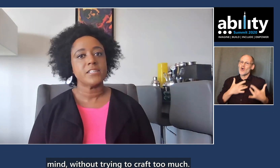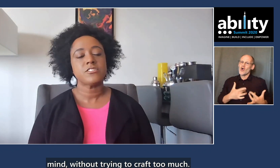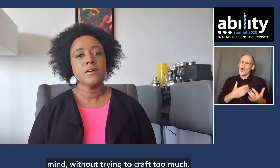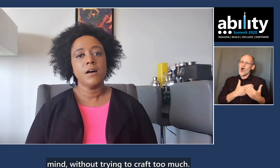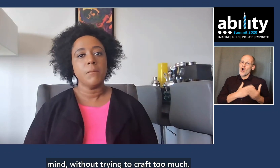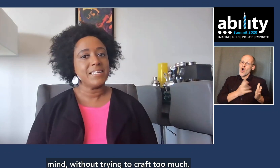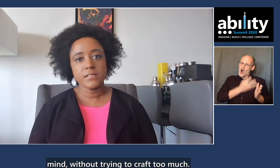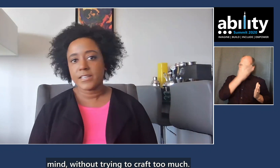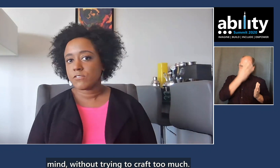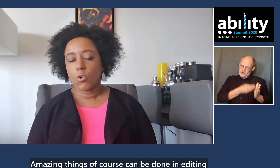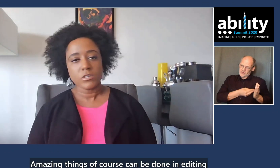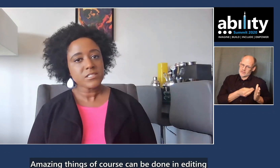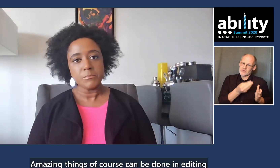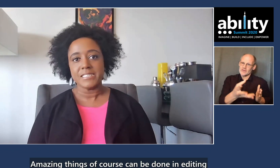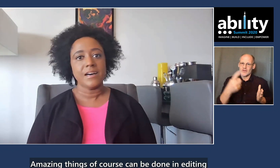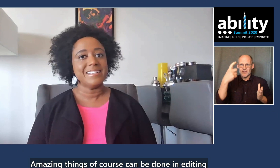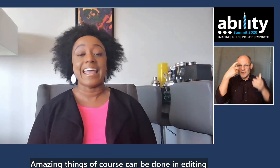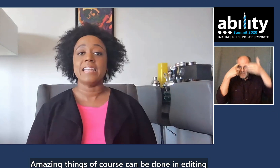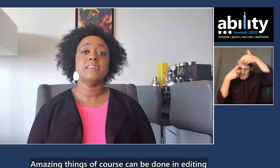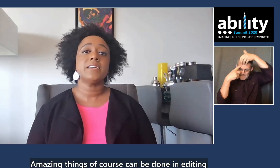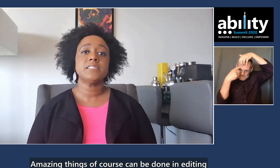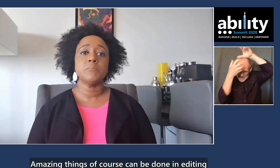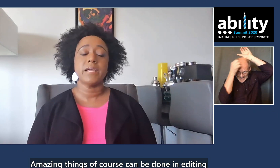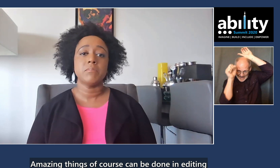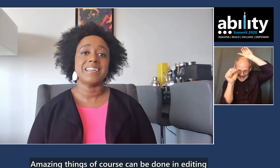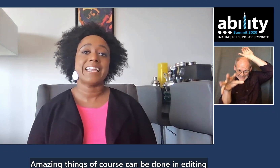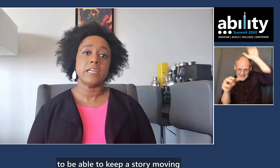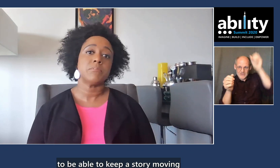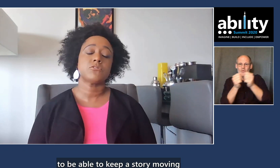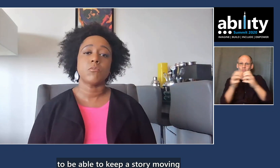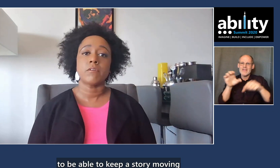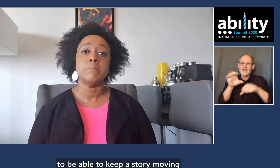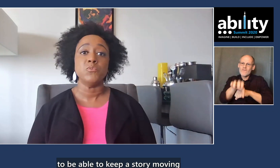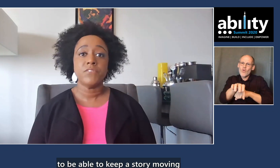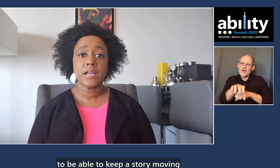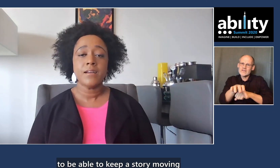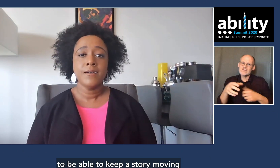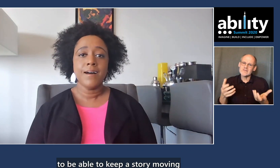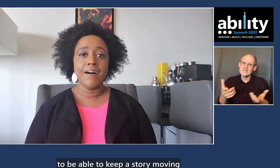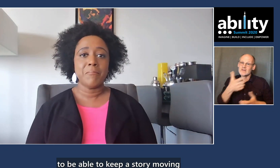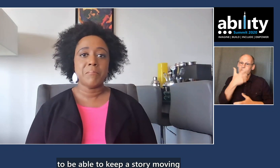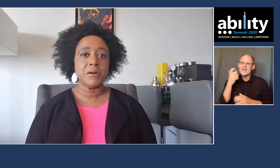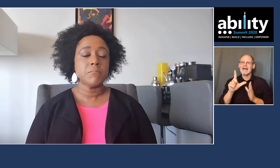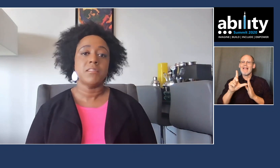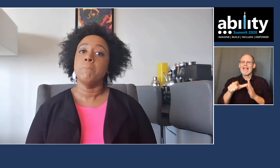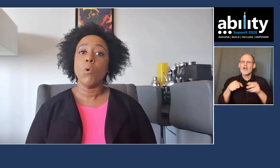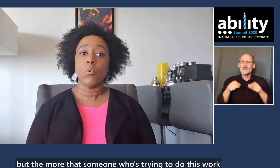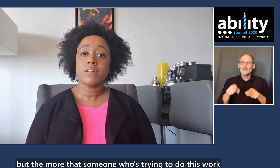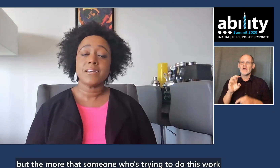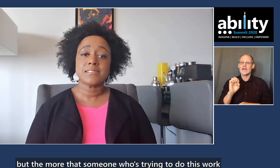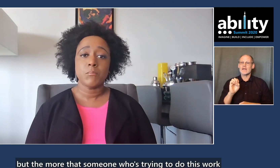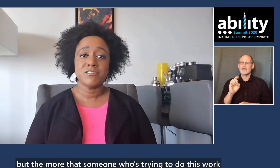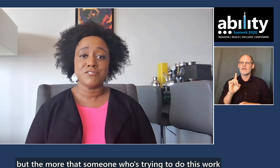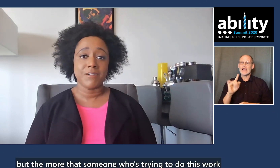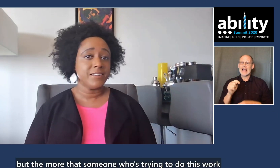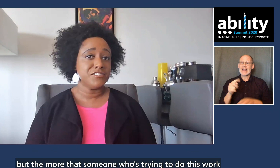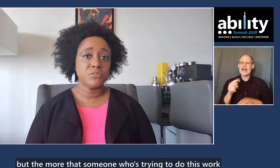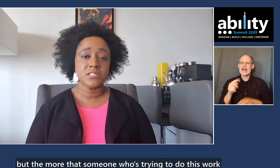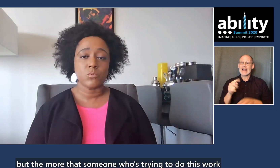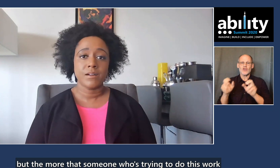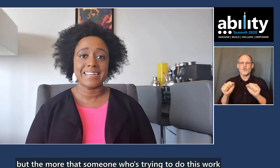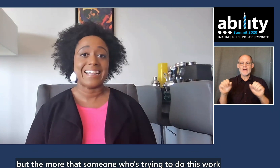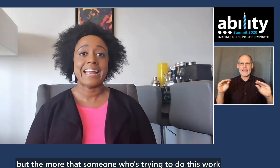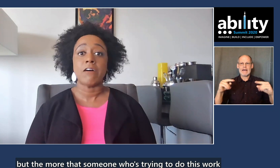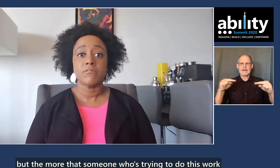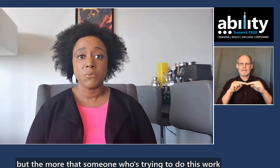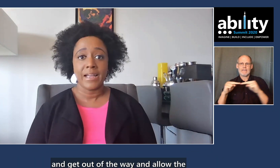craft too much. Amazing things, of course, can be done in editing to be able to keep a story moving. But the more that someone who's trying to